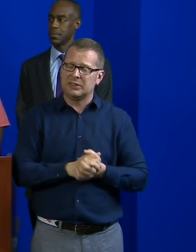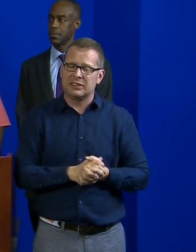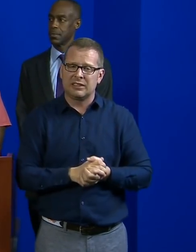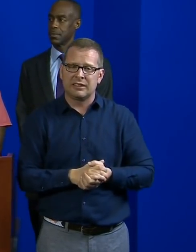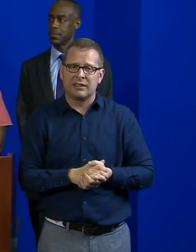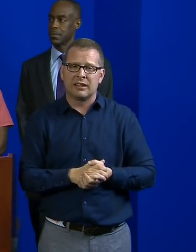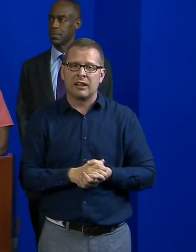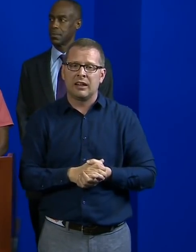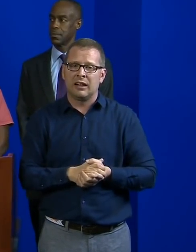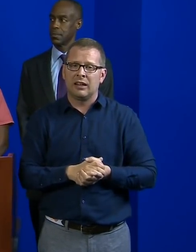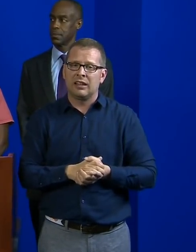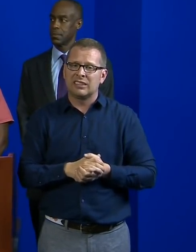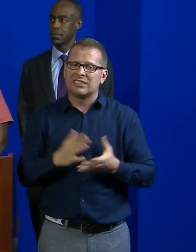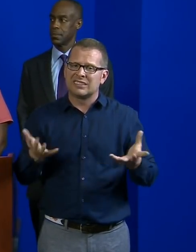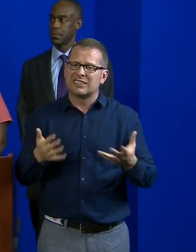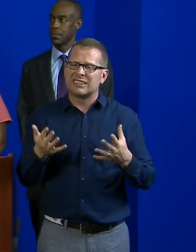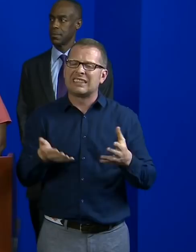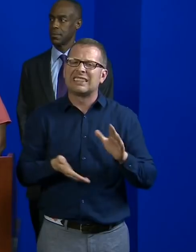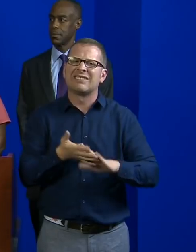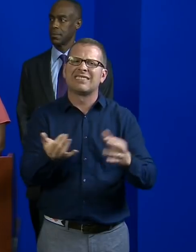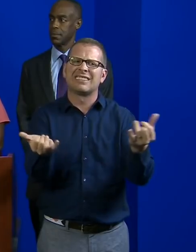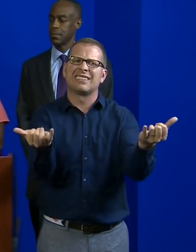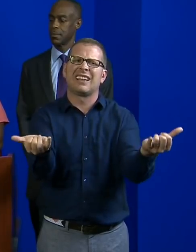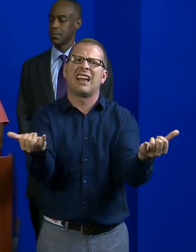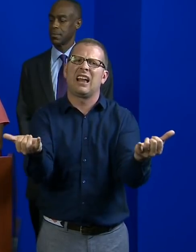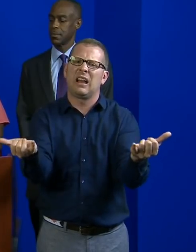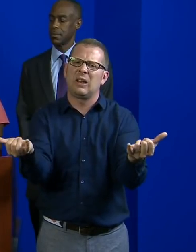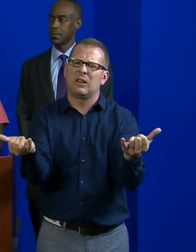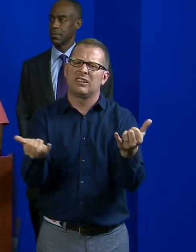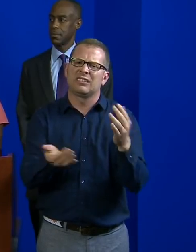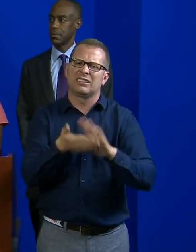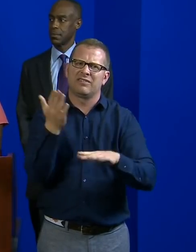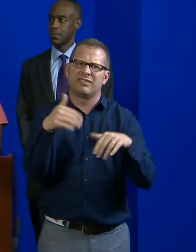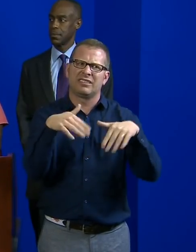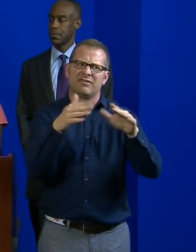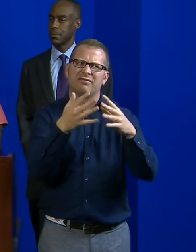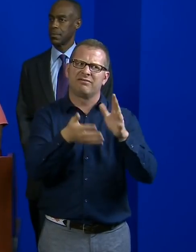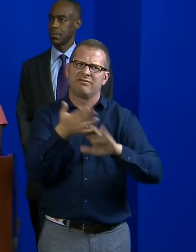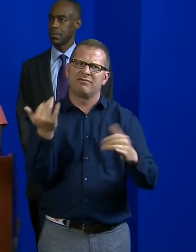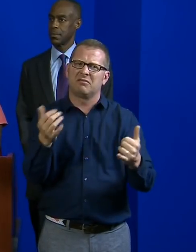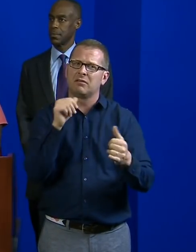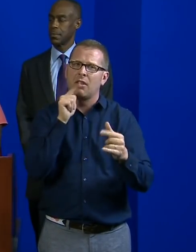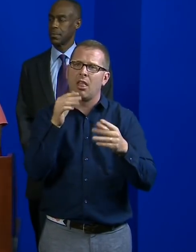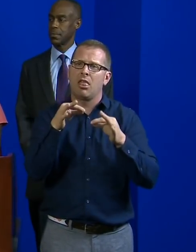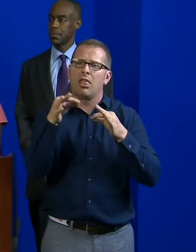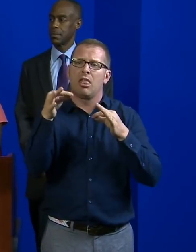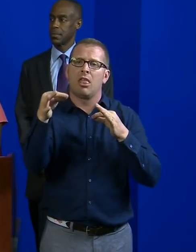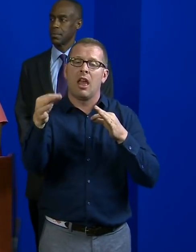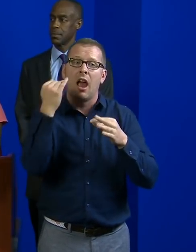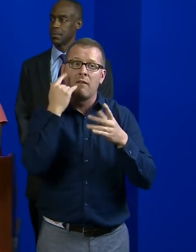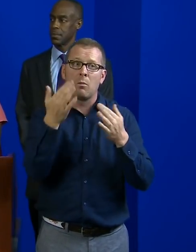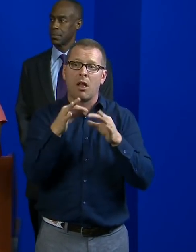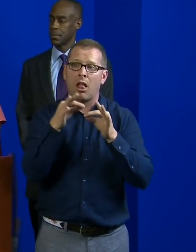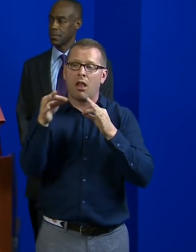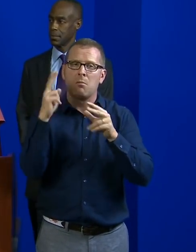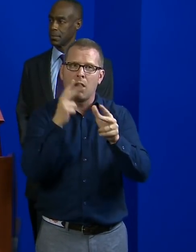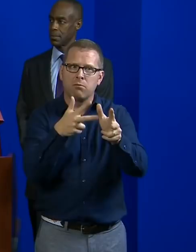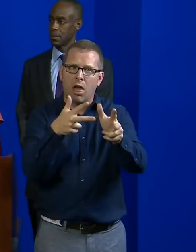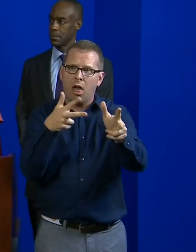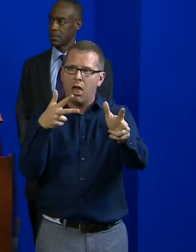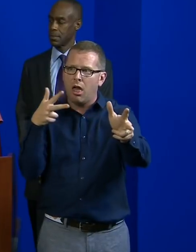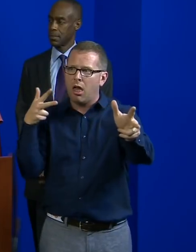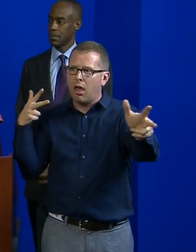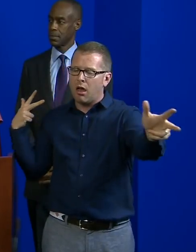County comes north, it's going to be at times impenetrable, and there'll be long, long, long lines. One person told me yesterday that they